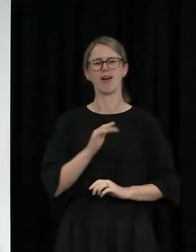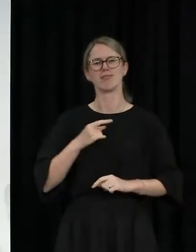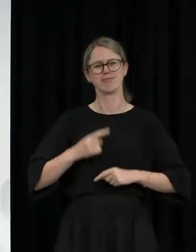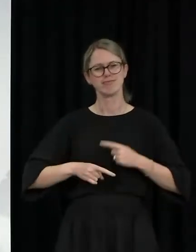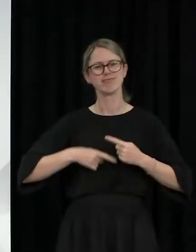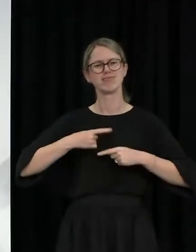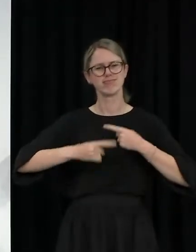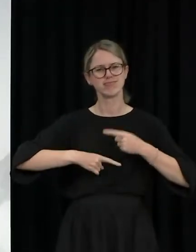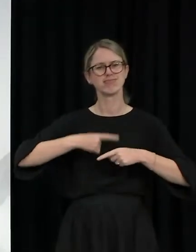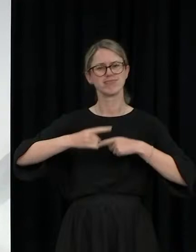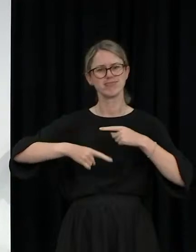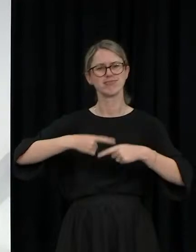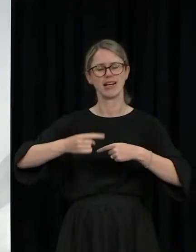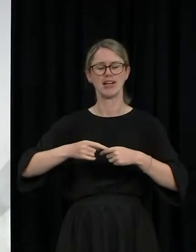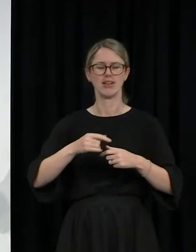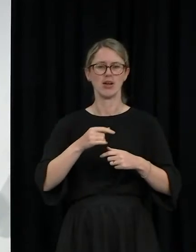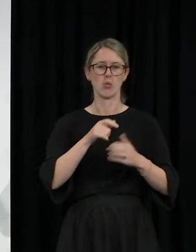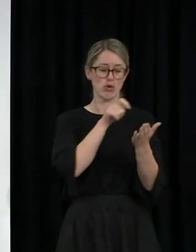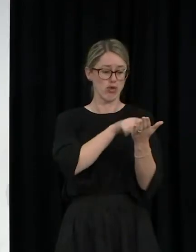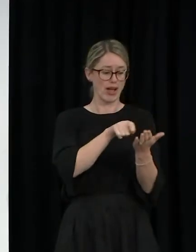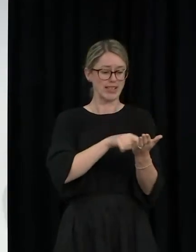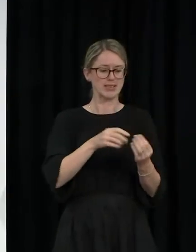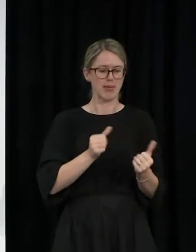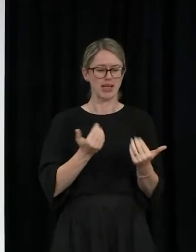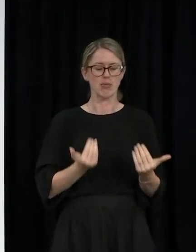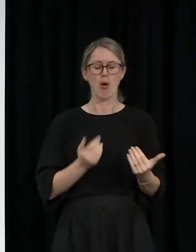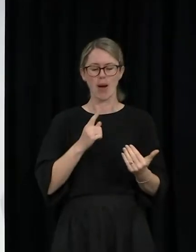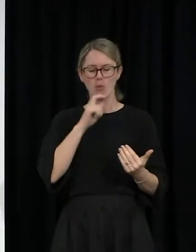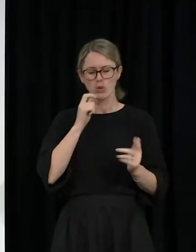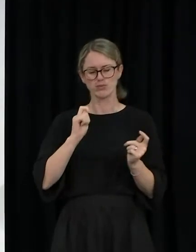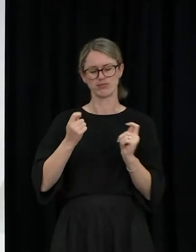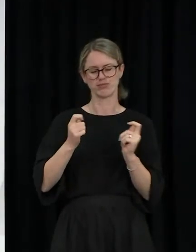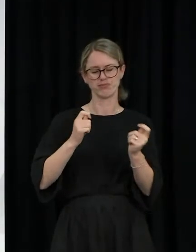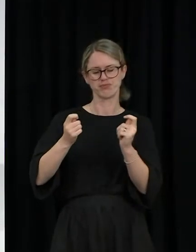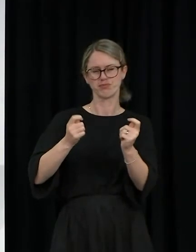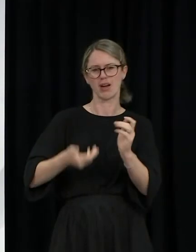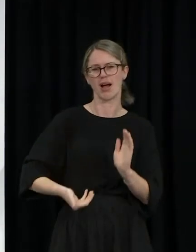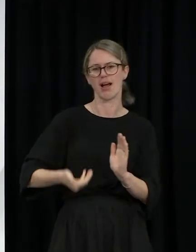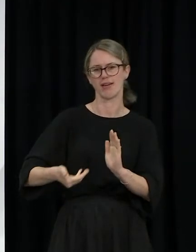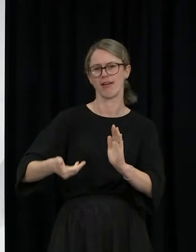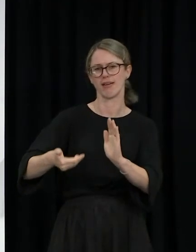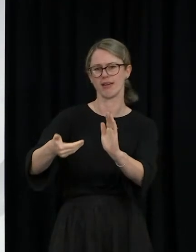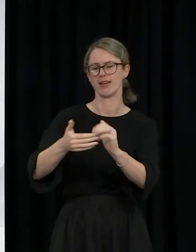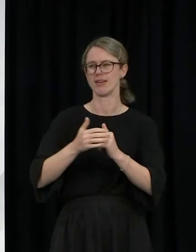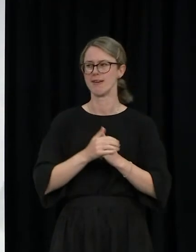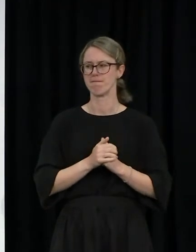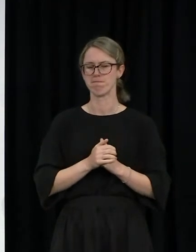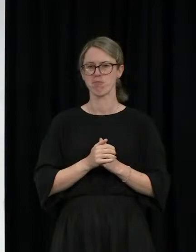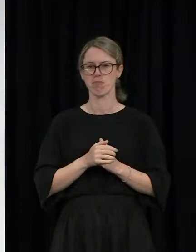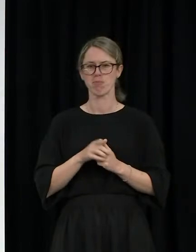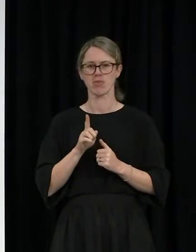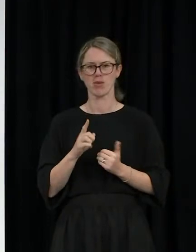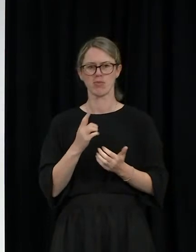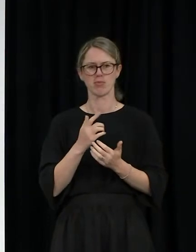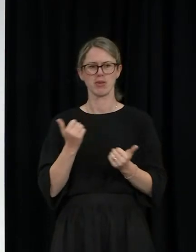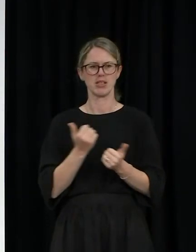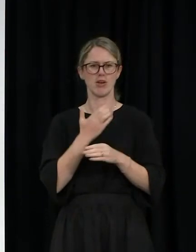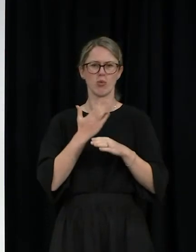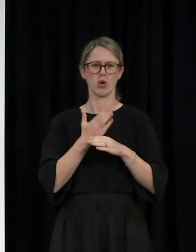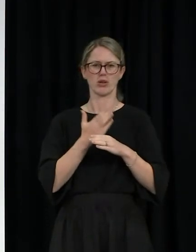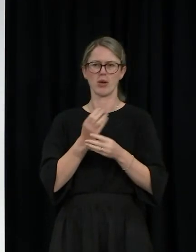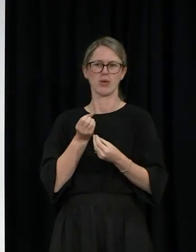specific piece we're working on at the moment. It's an iterative thing, but it's not like it's the only piece of work being done on it. It's